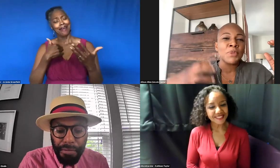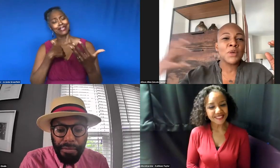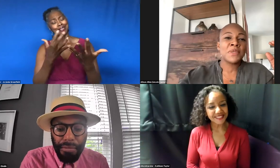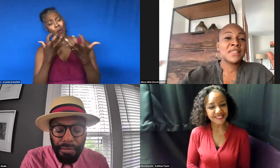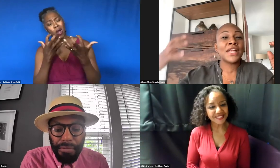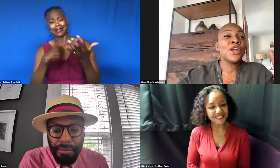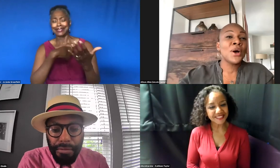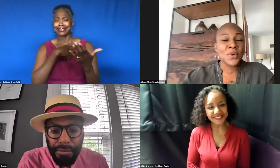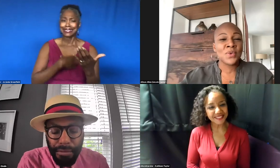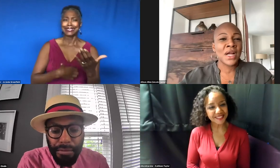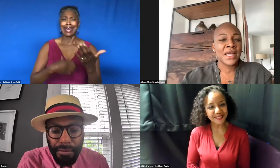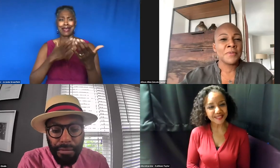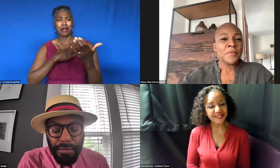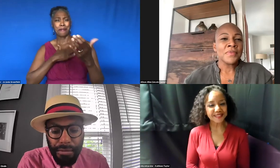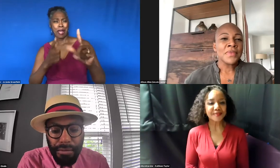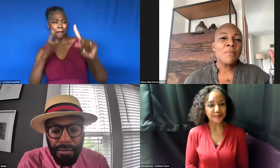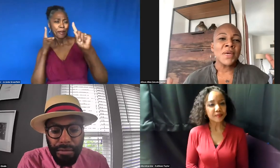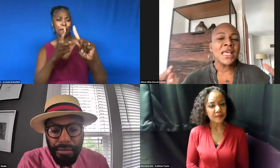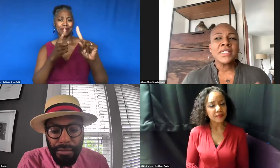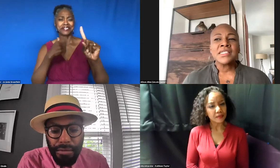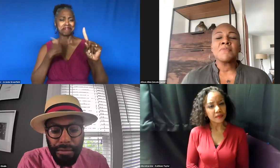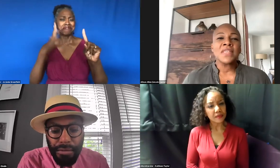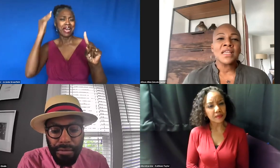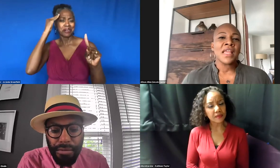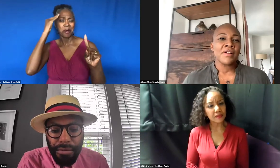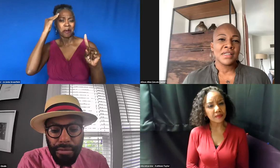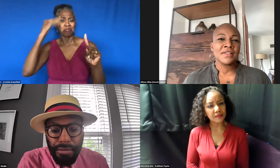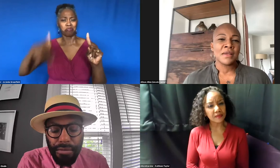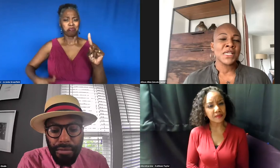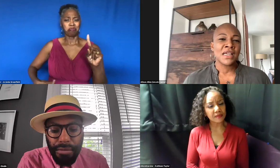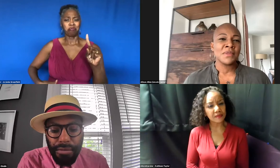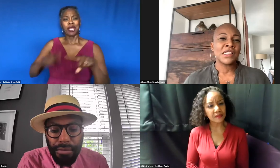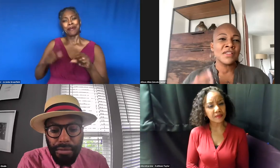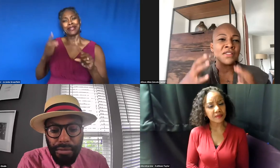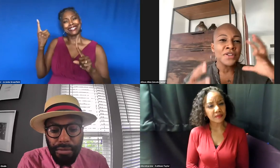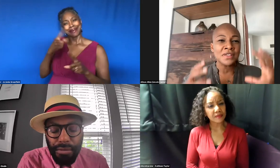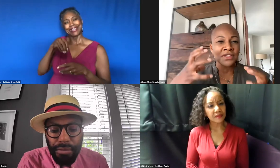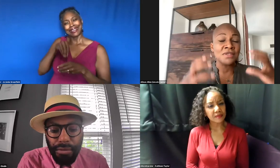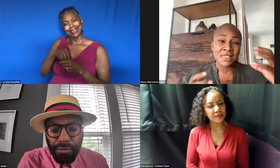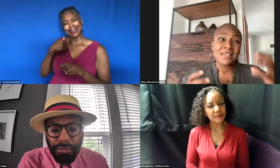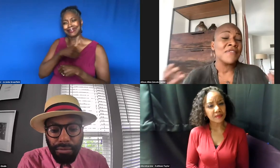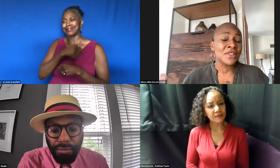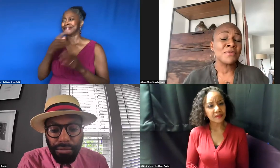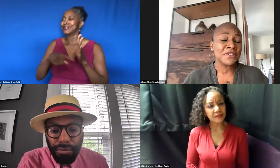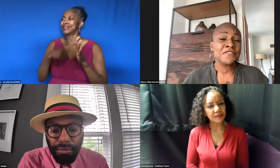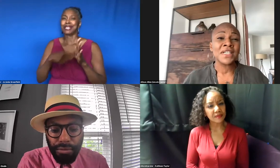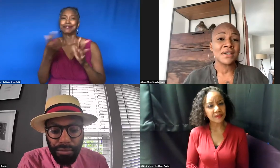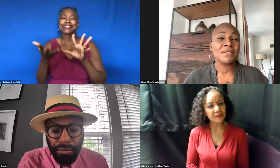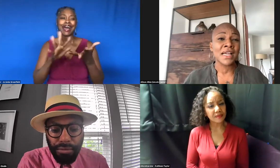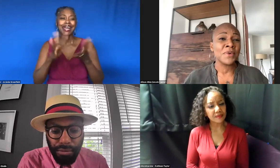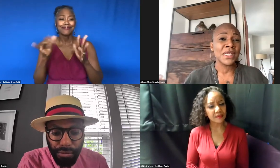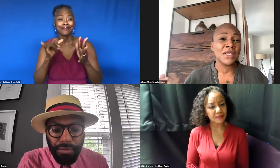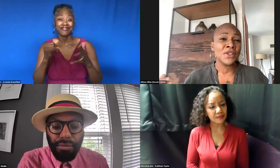wanting, this purpose that I know, right? But there's something inherent in us sometimes, and it's sort of, it's kind of a little bit of